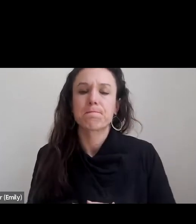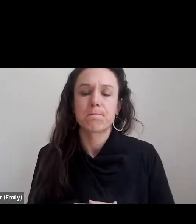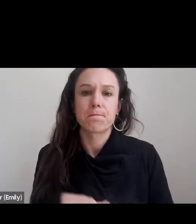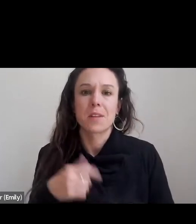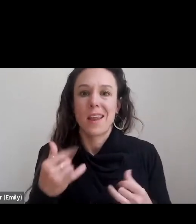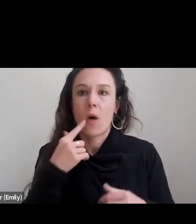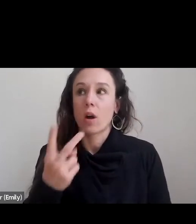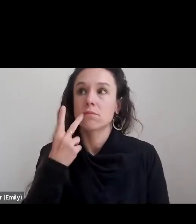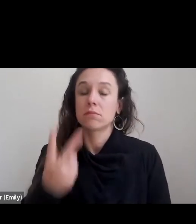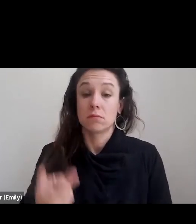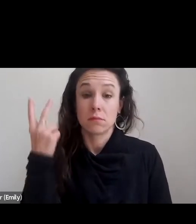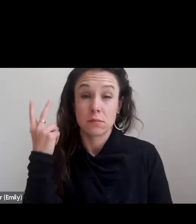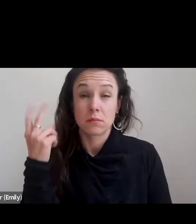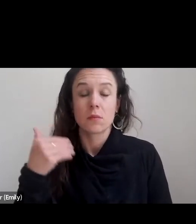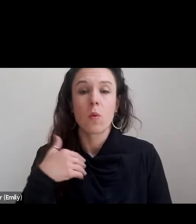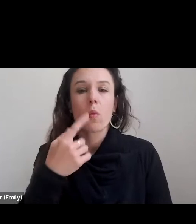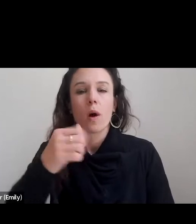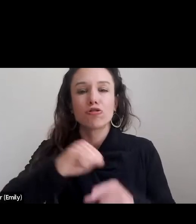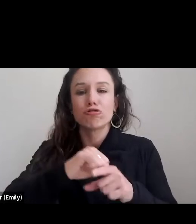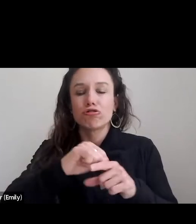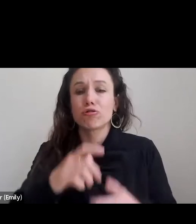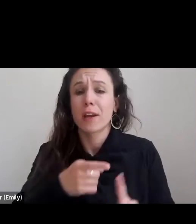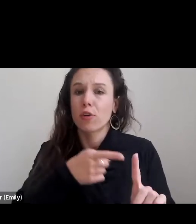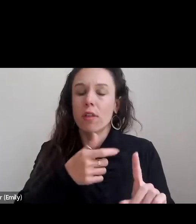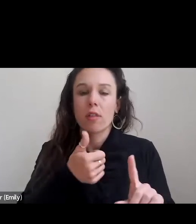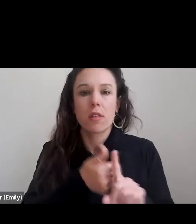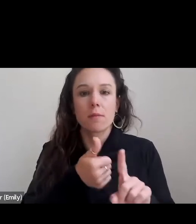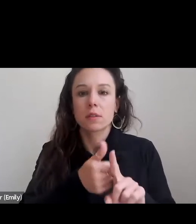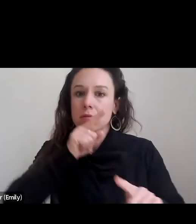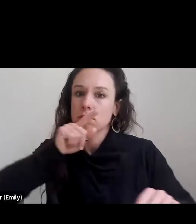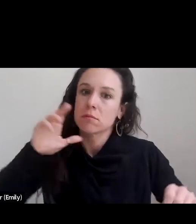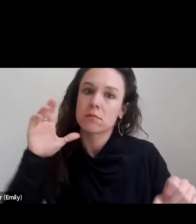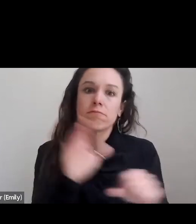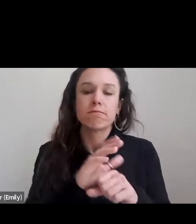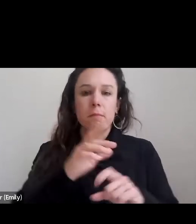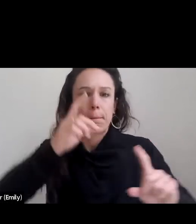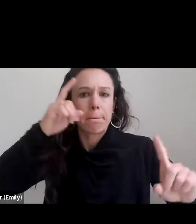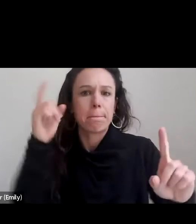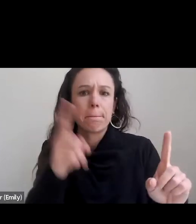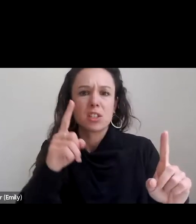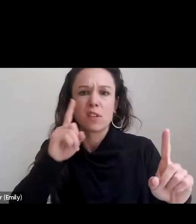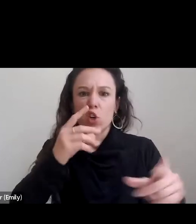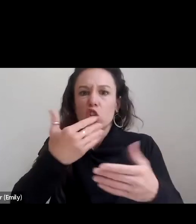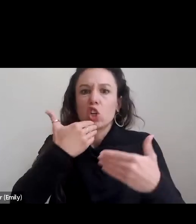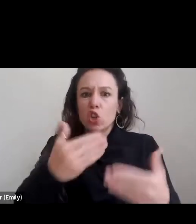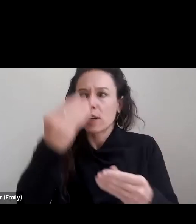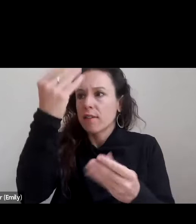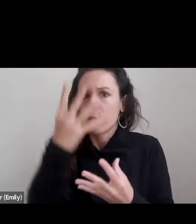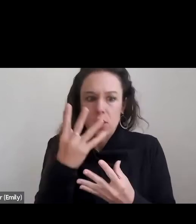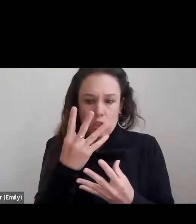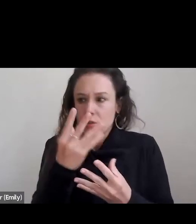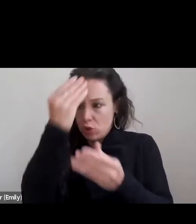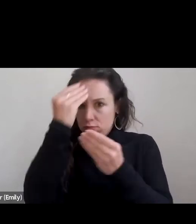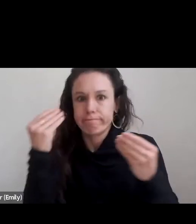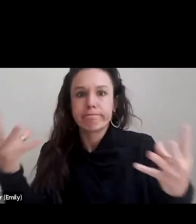time, and we had a trainer who was so devoted to that mission of getting good information to other self-advocates,